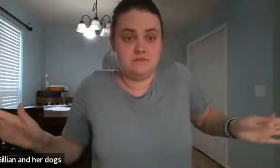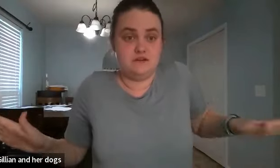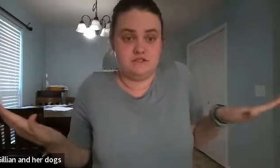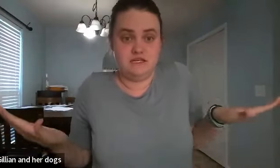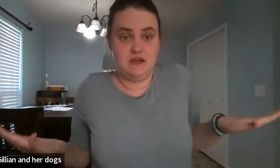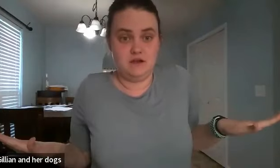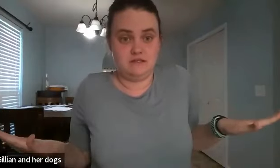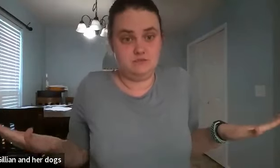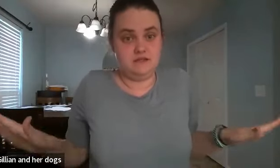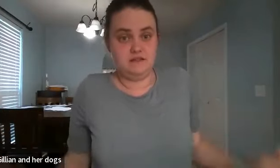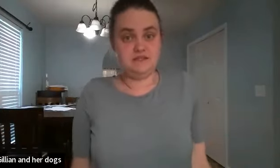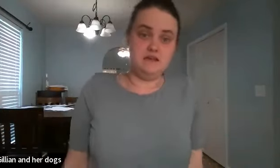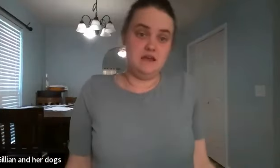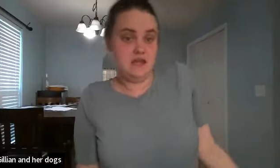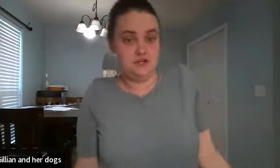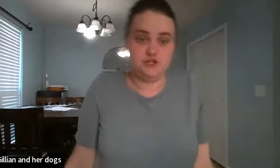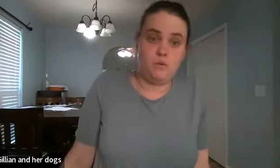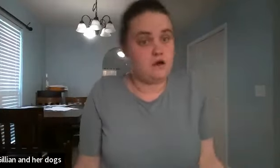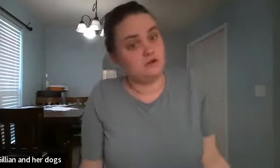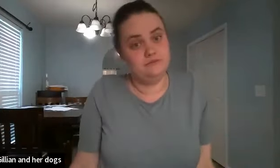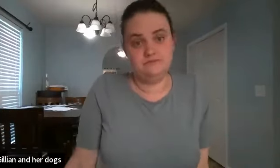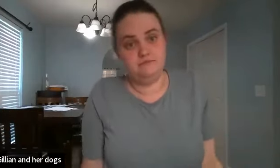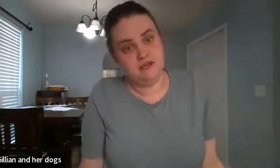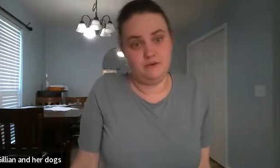they're sticking out kind of splayed like this. And you just waddle. Penguin.